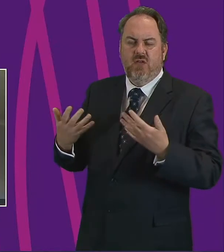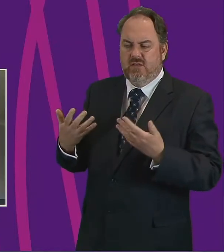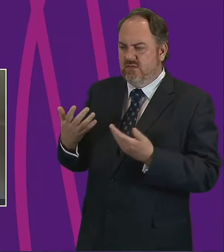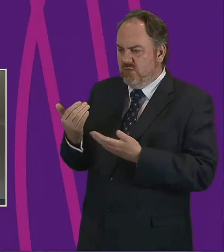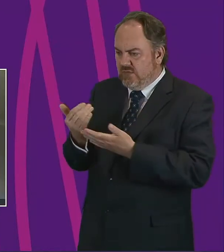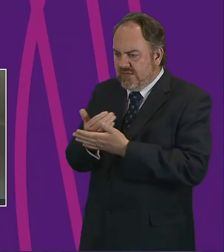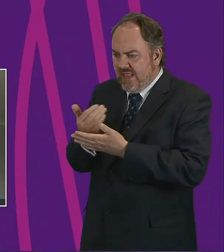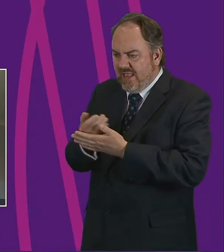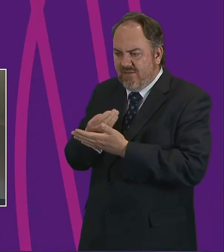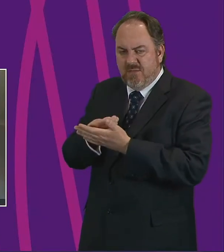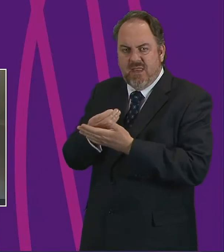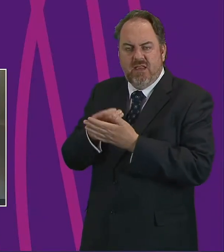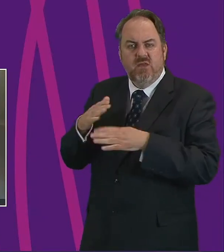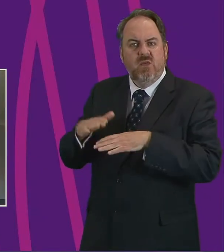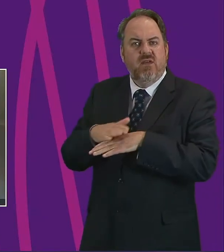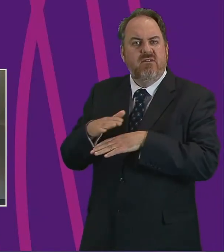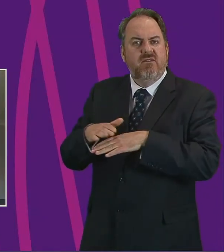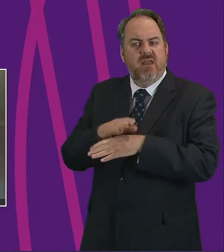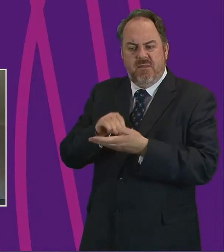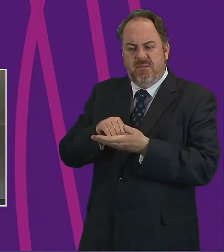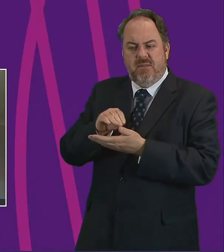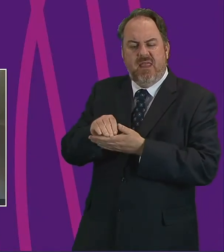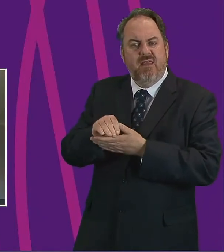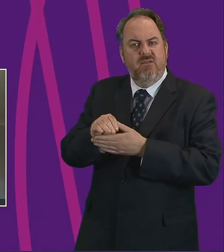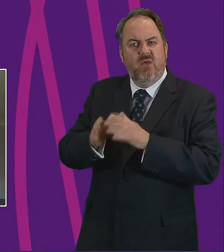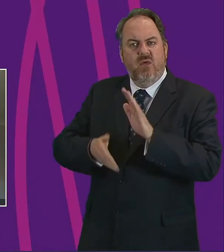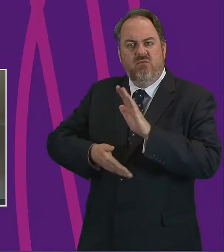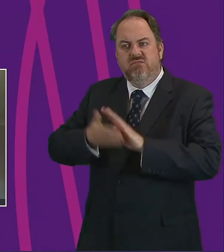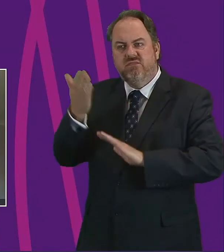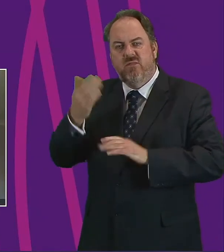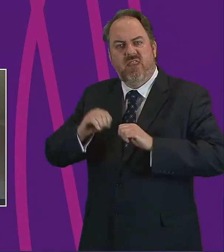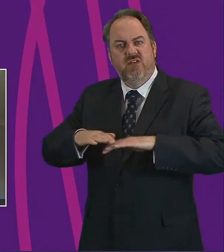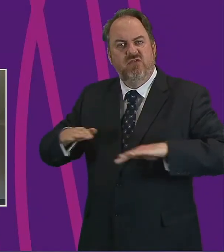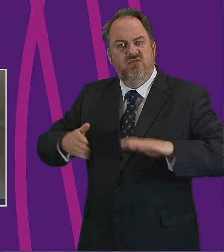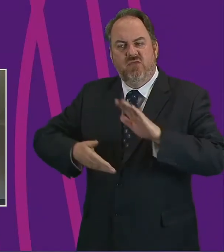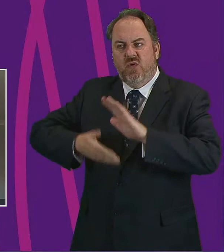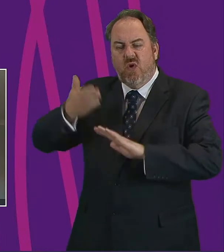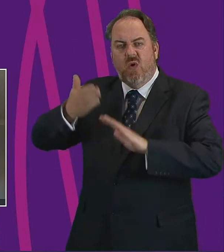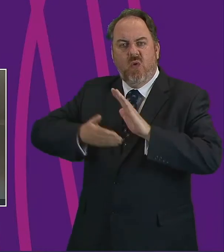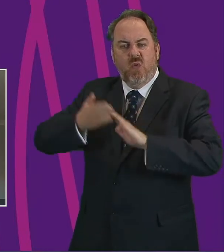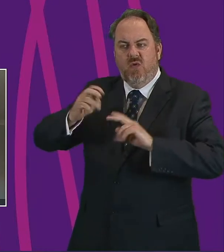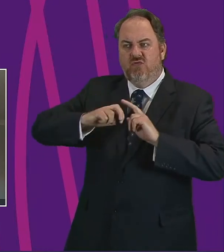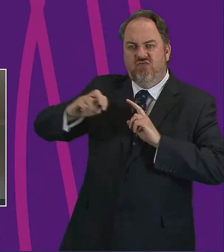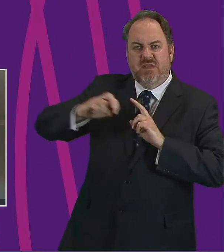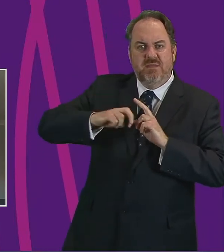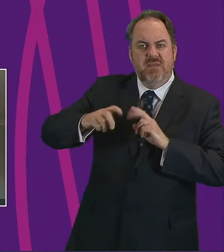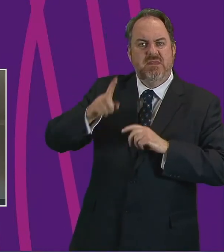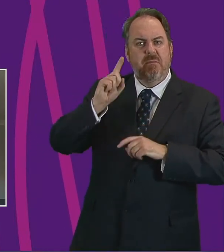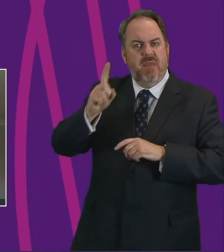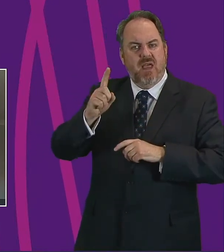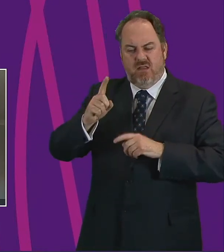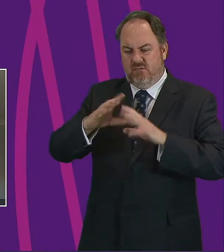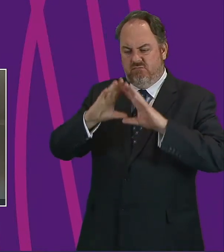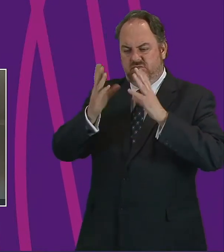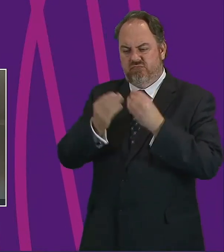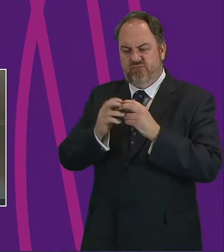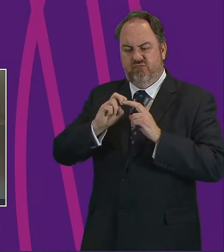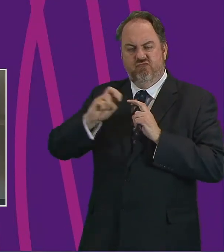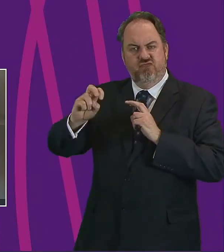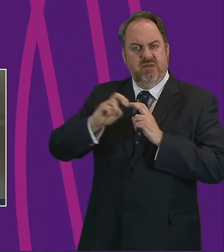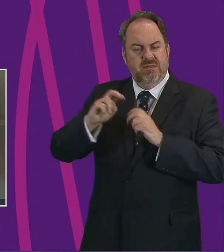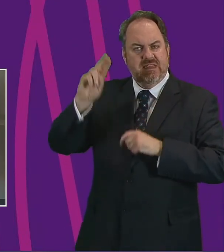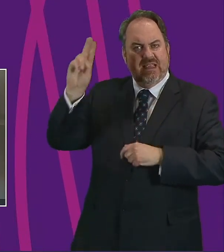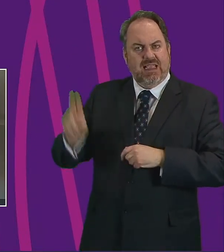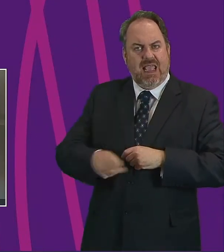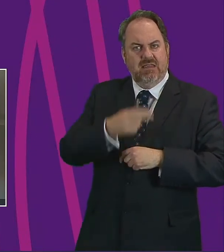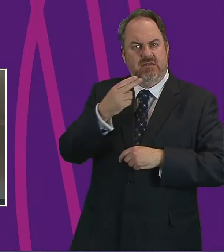term. Many low-income families will have put themselves into debt. These trips have now been cancelled due to the COVID-19 restrictions, but